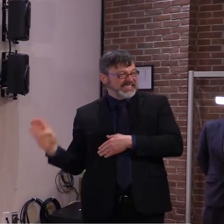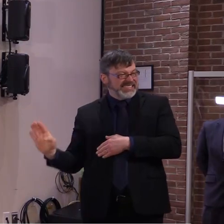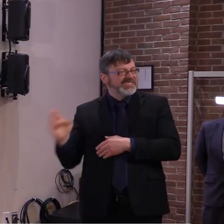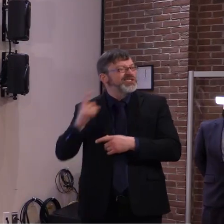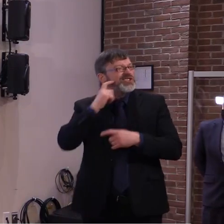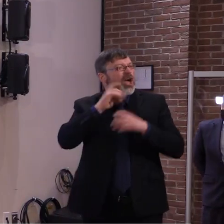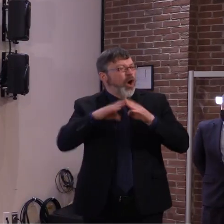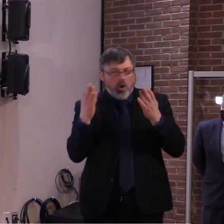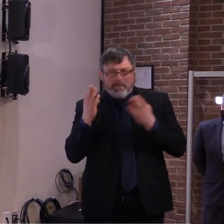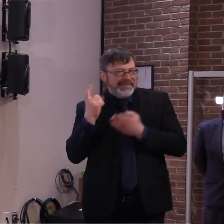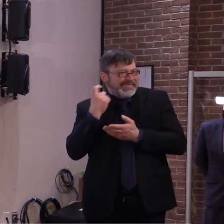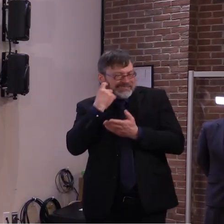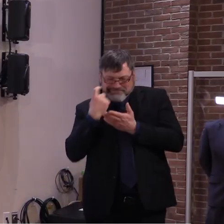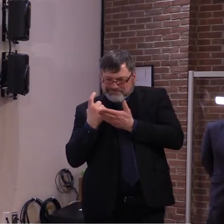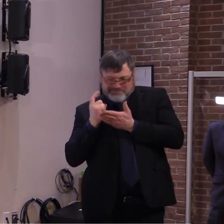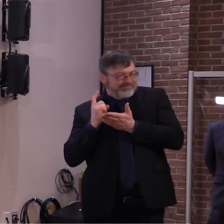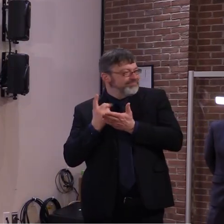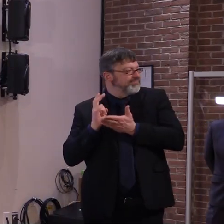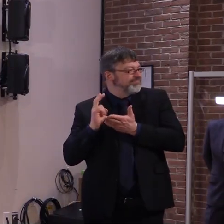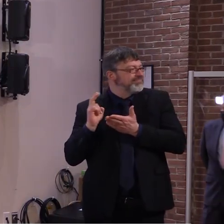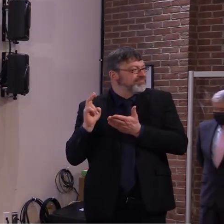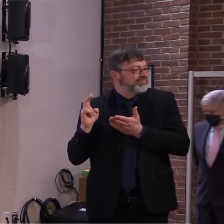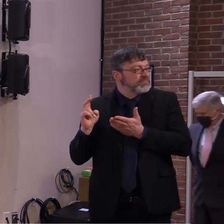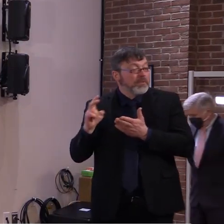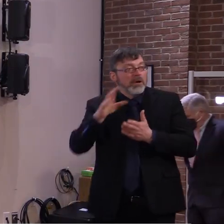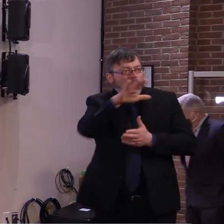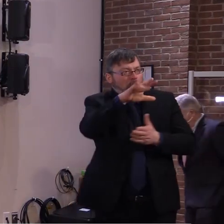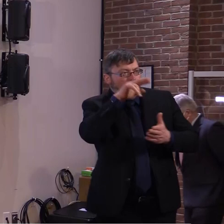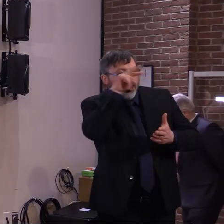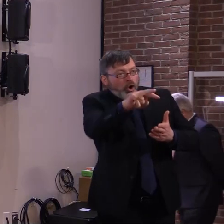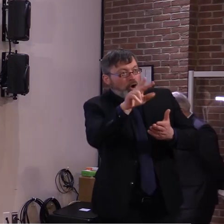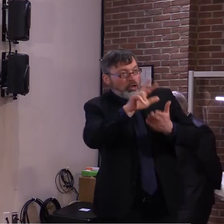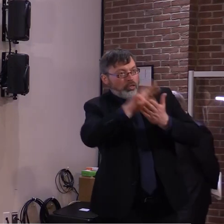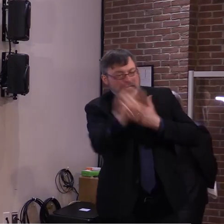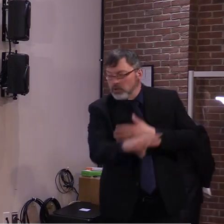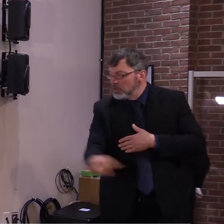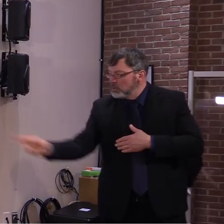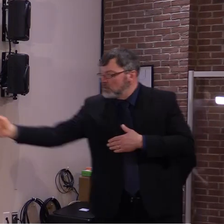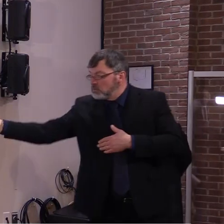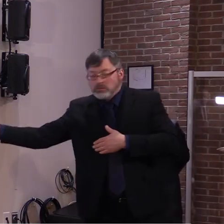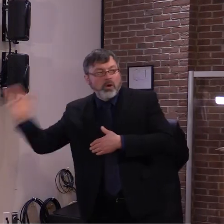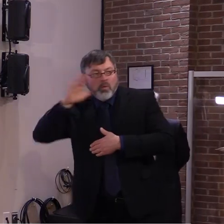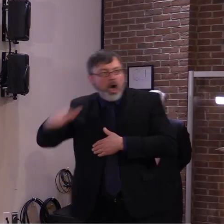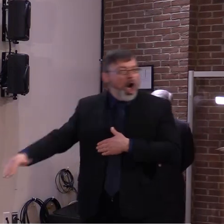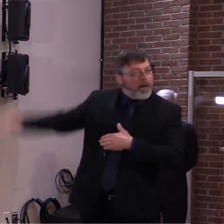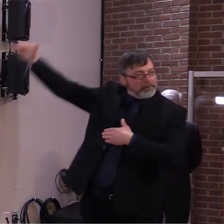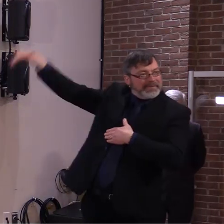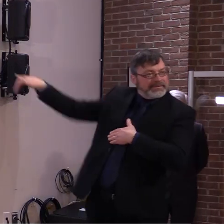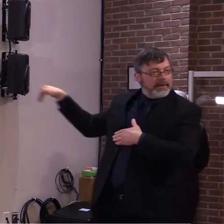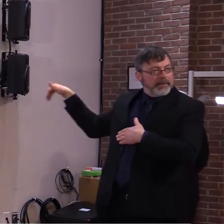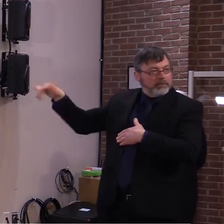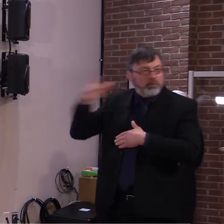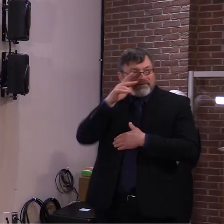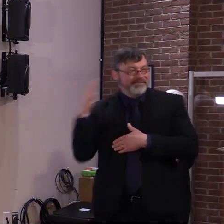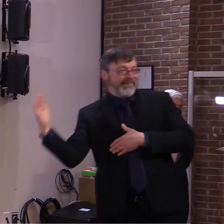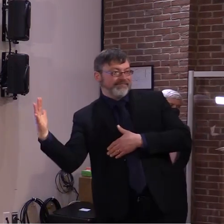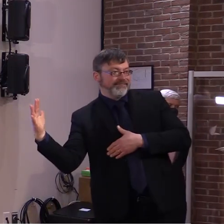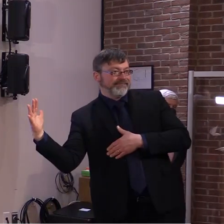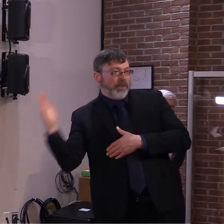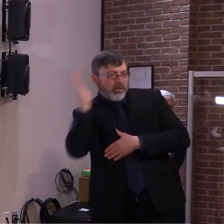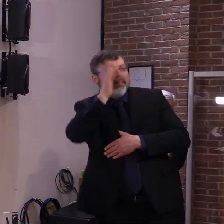up, getting to that fully vaccinated point in time. Really critical to